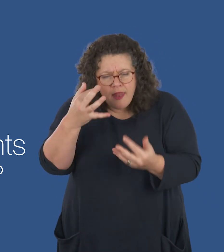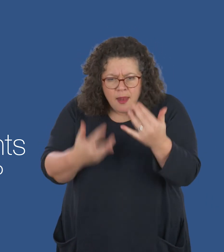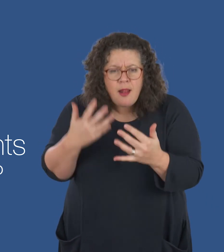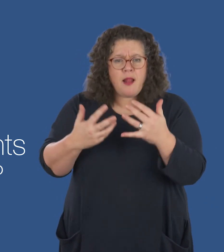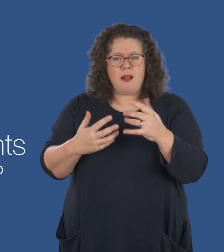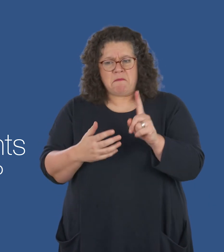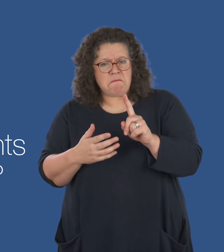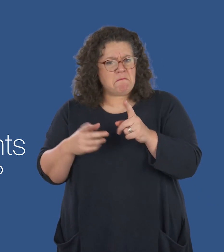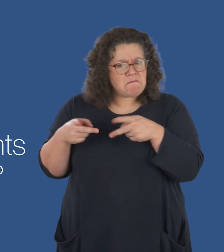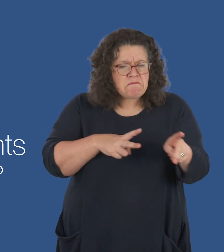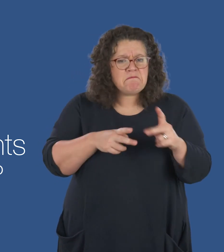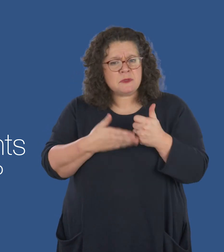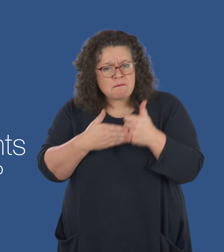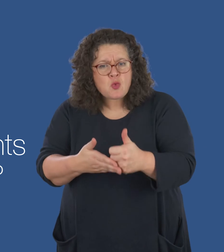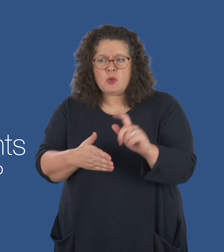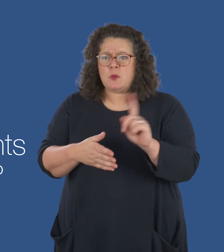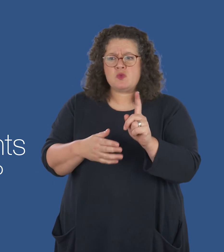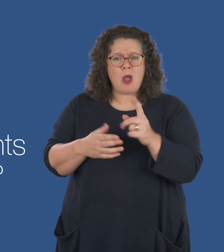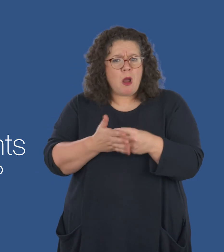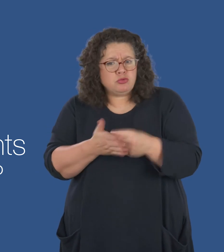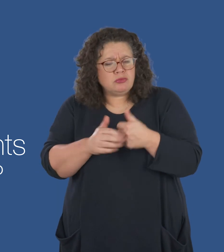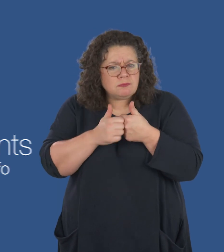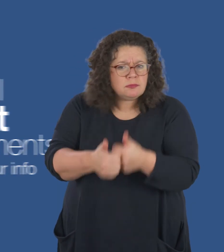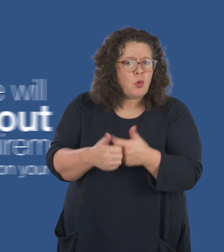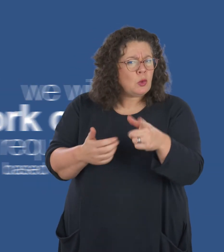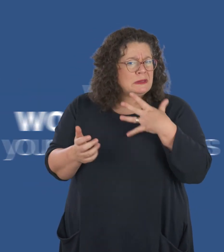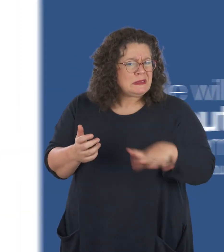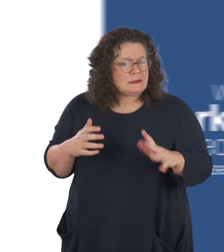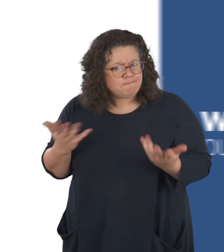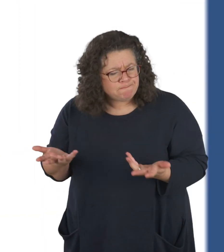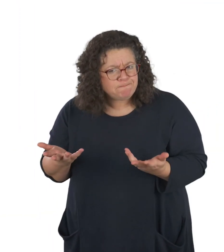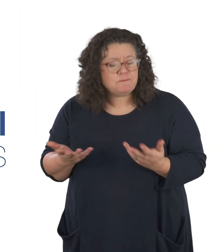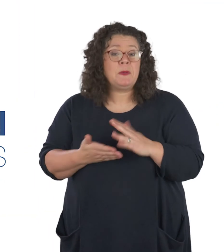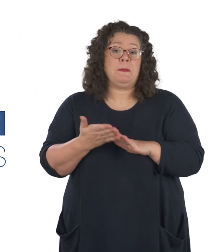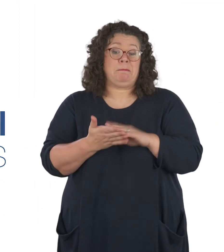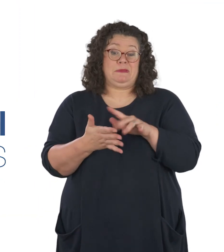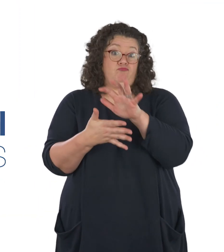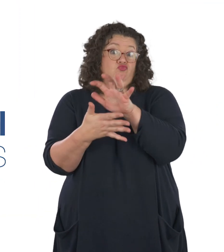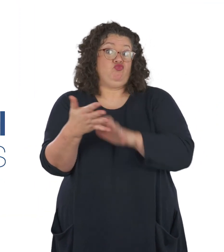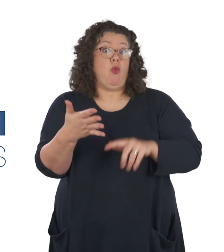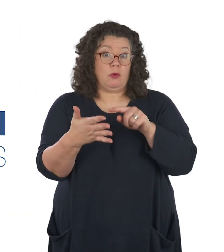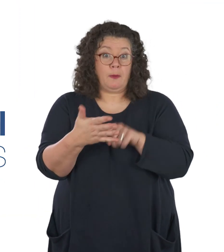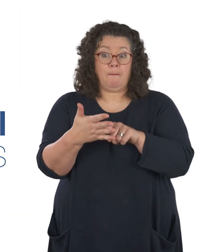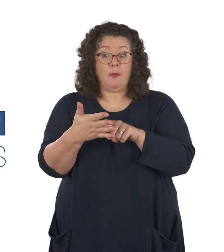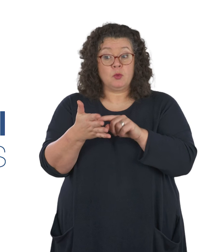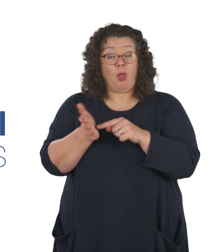will be set out in a document which we will ask you to approve. An anonymised version will be presented to